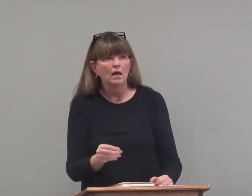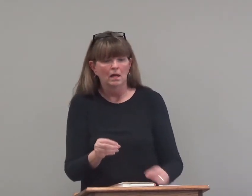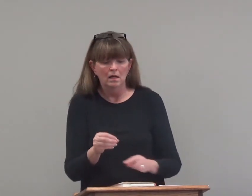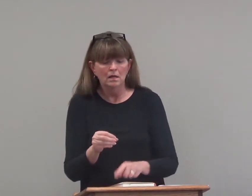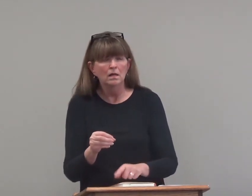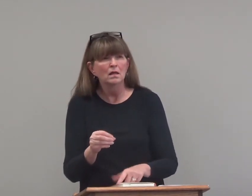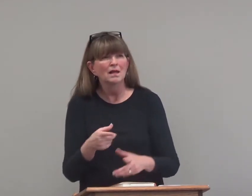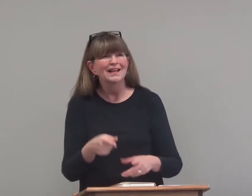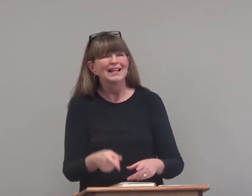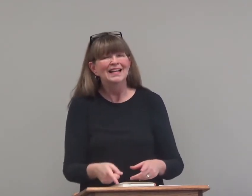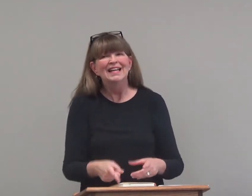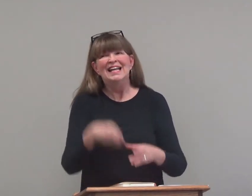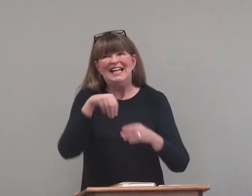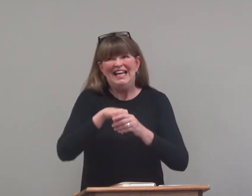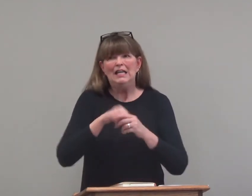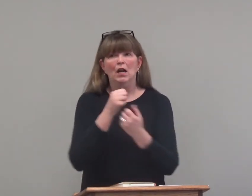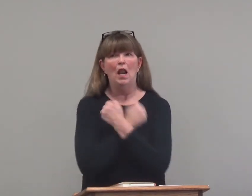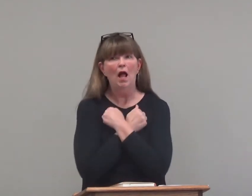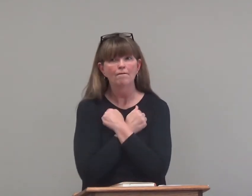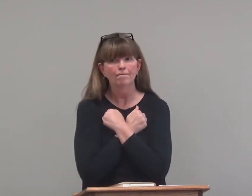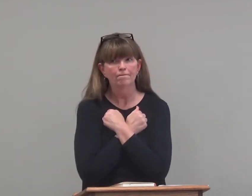He's actually from South Africa.